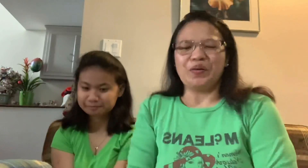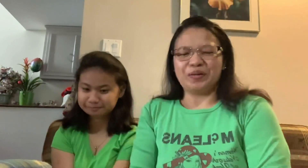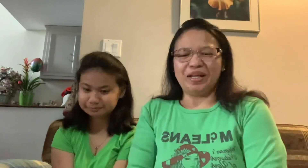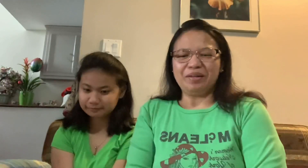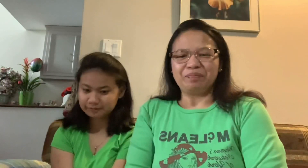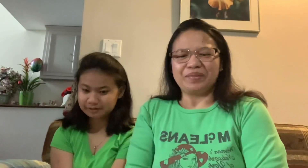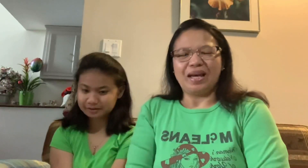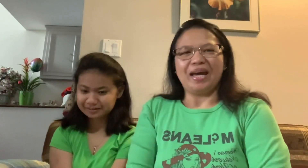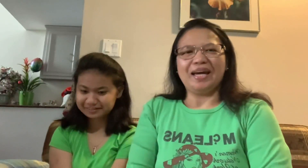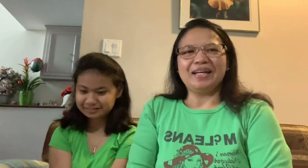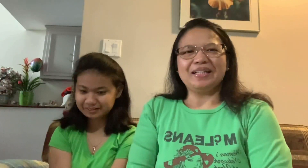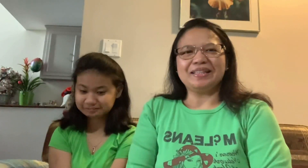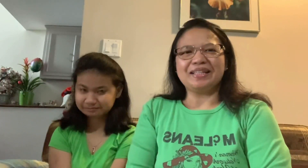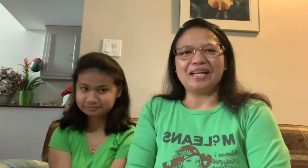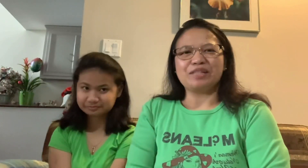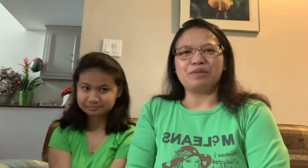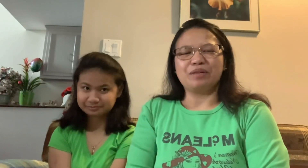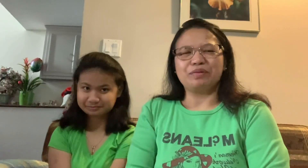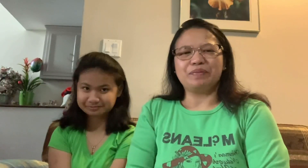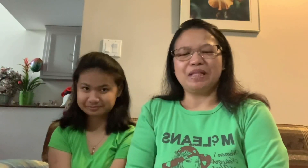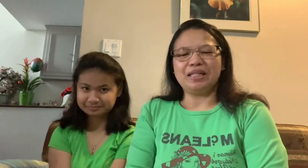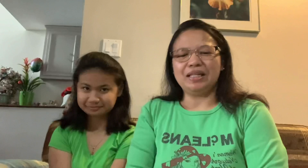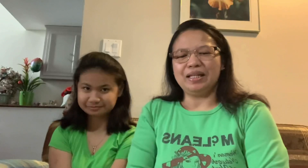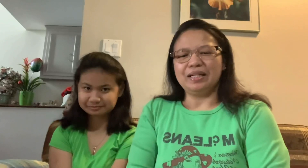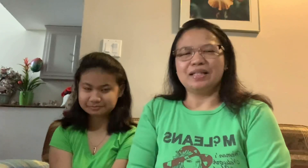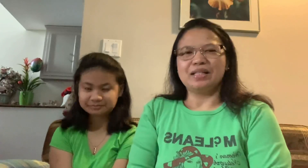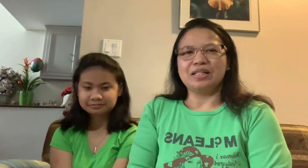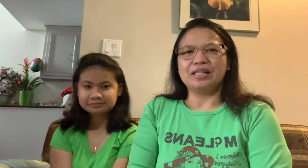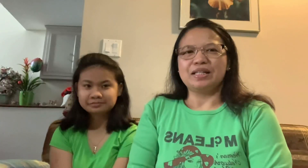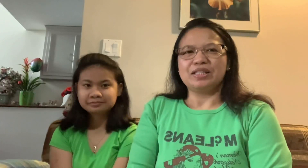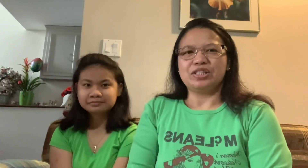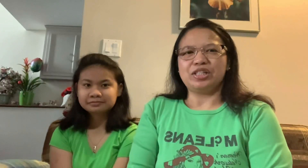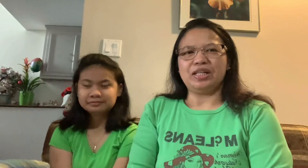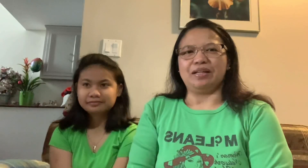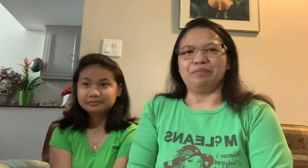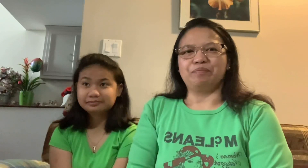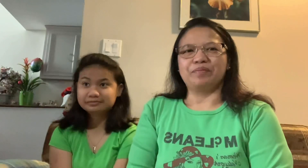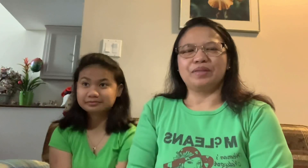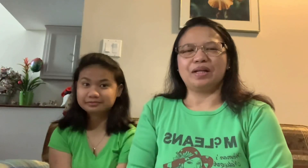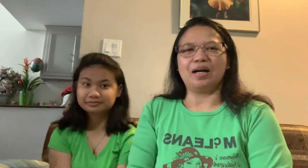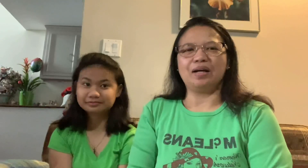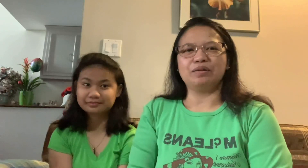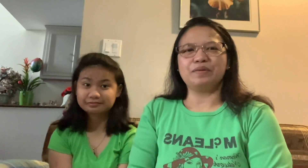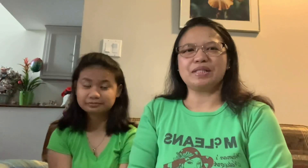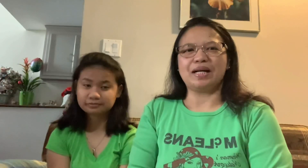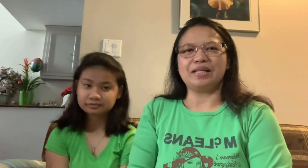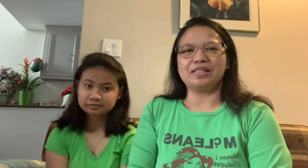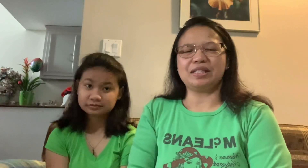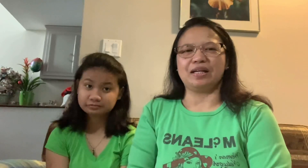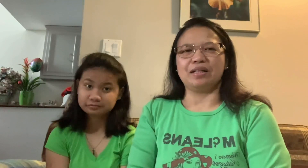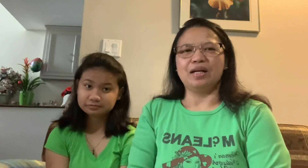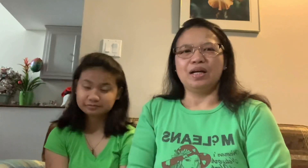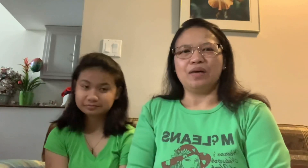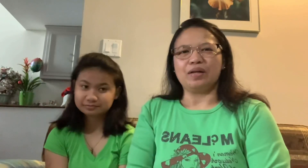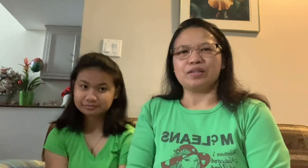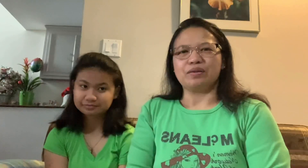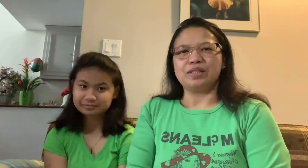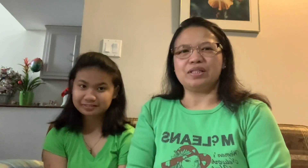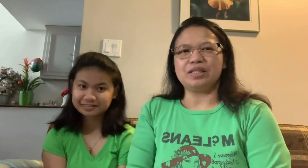Okay. And the next one would be chicken. How do we sign chicken? Okay, so in